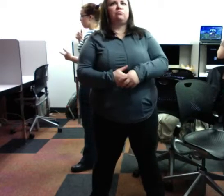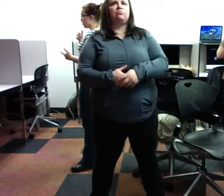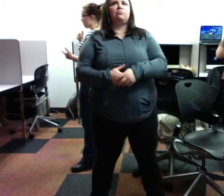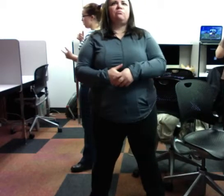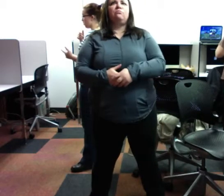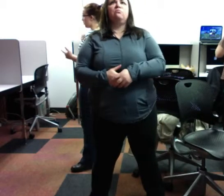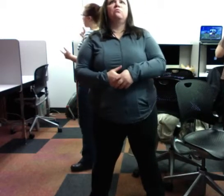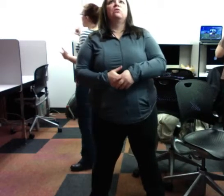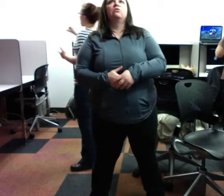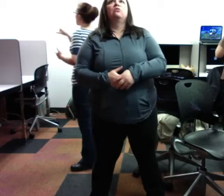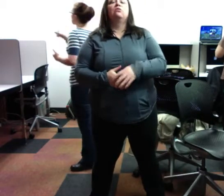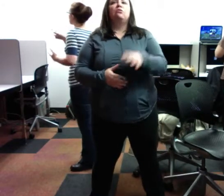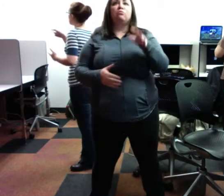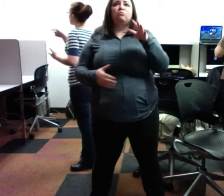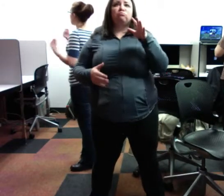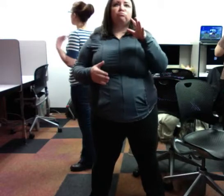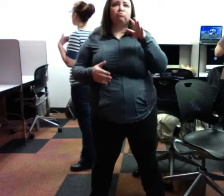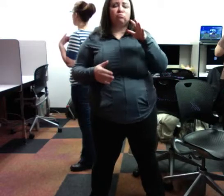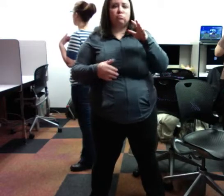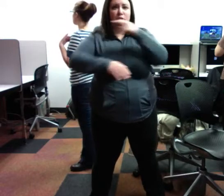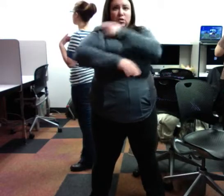want him?" They said, "Of course."